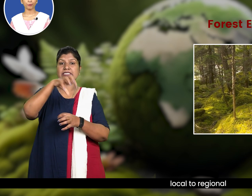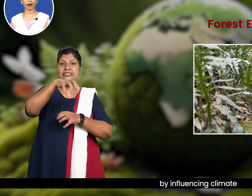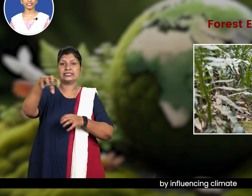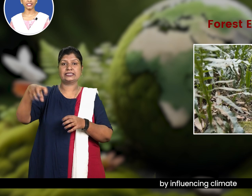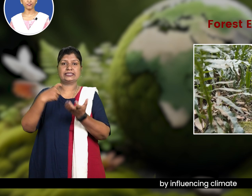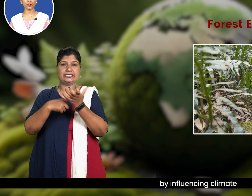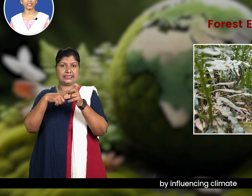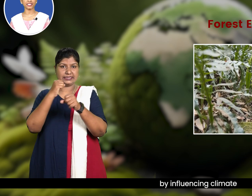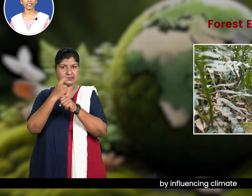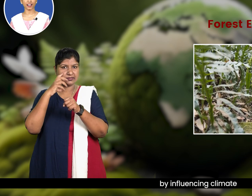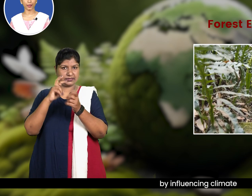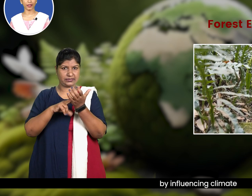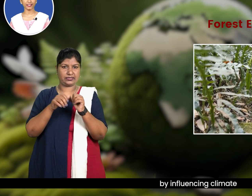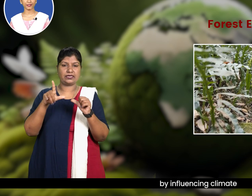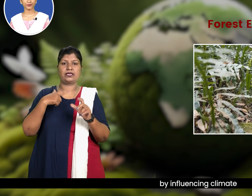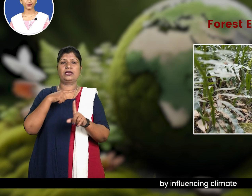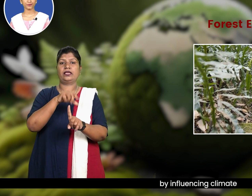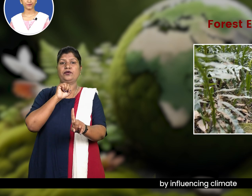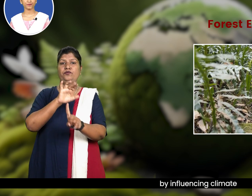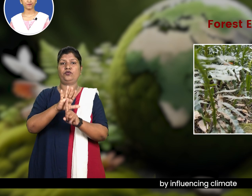by influencing climate,